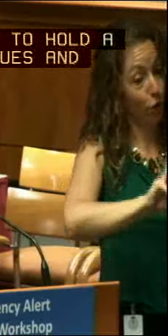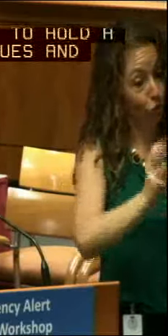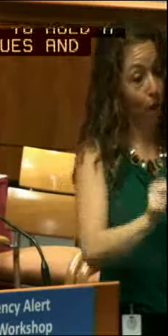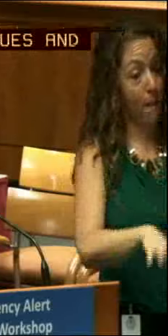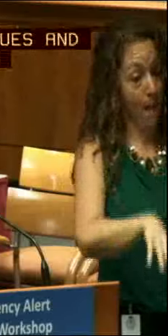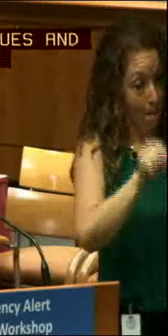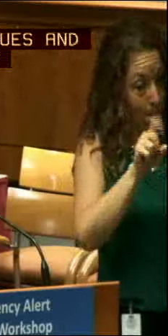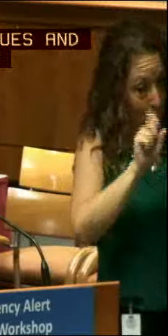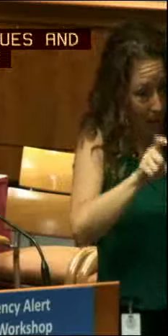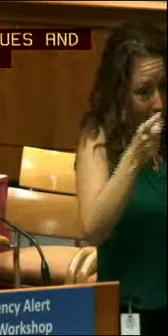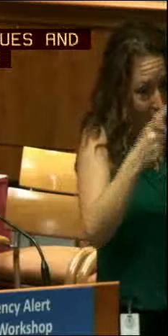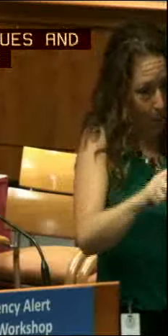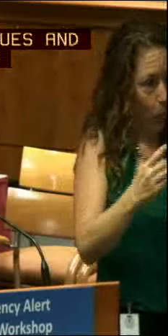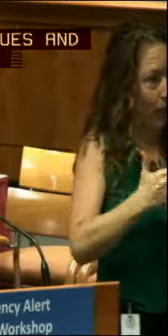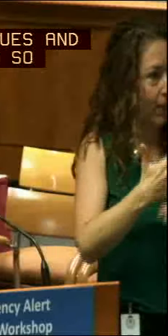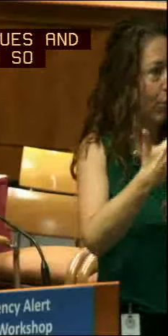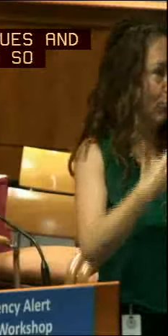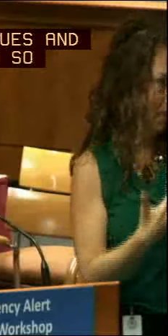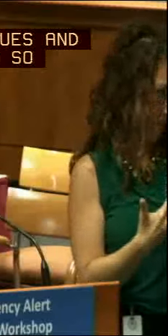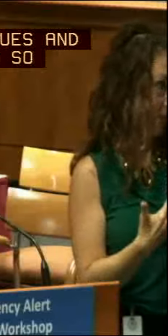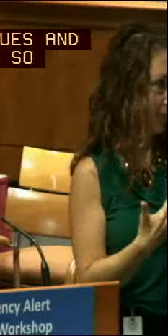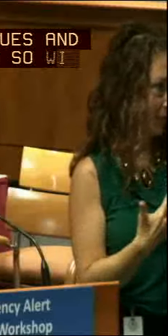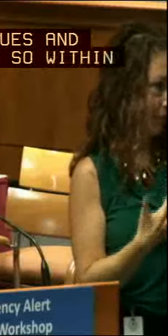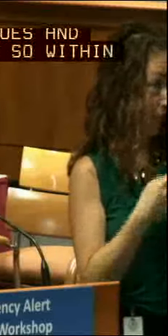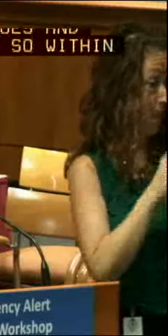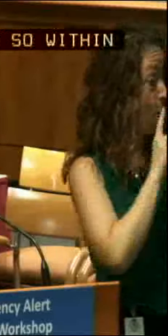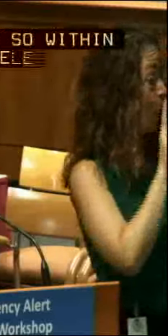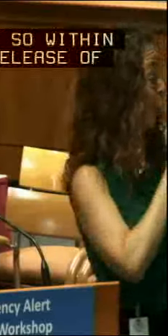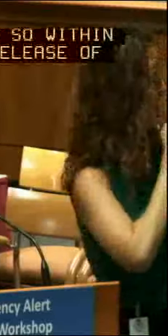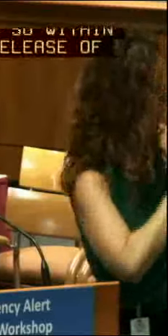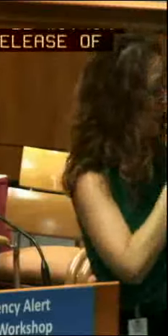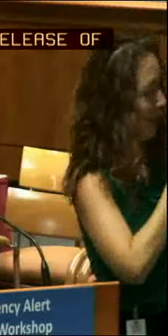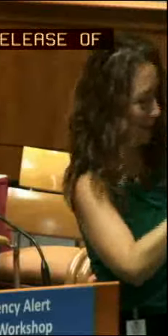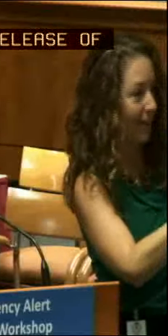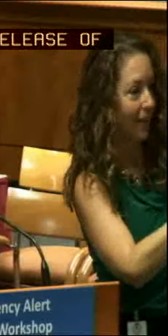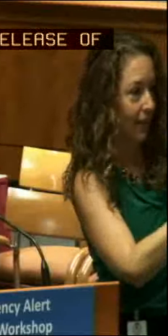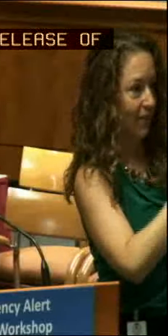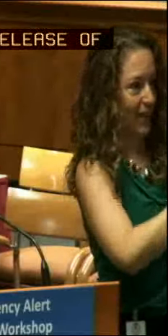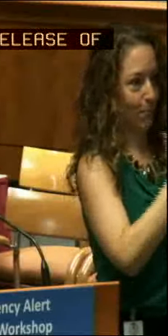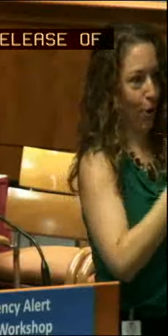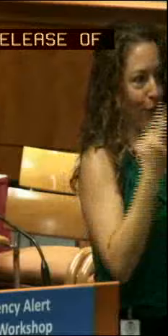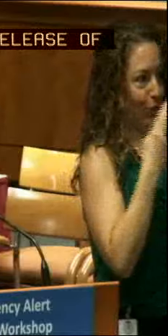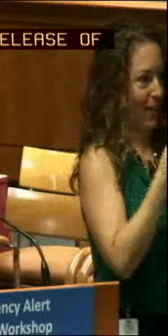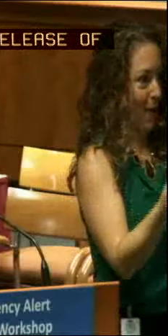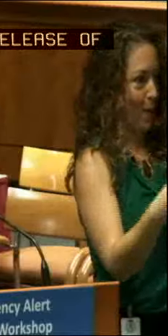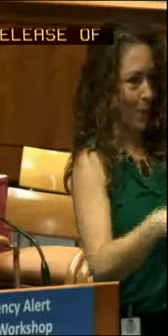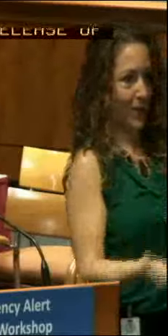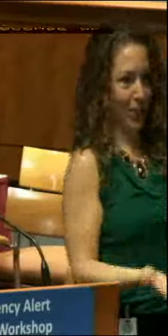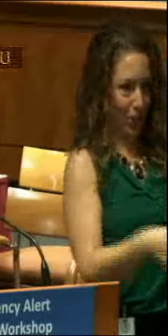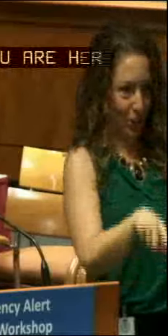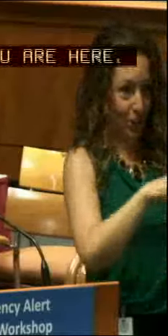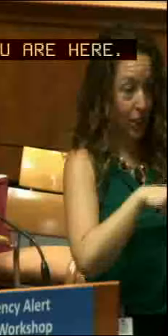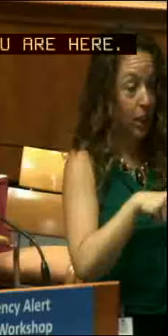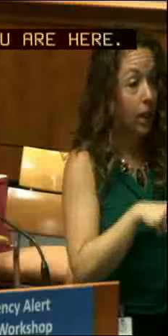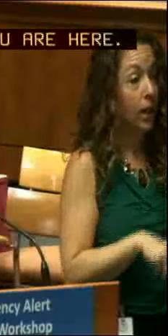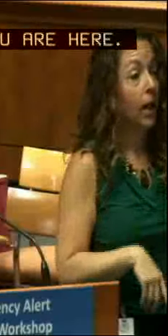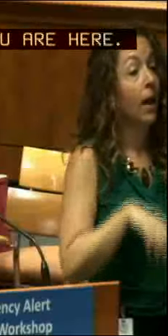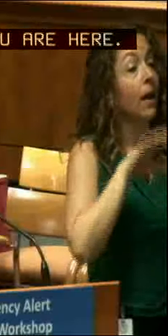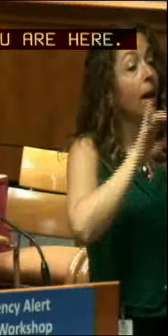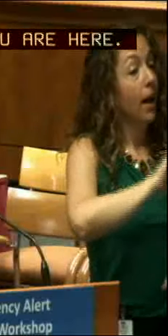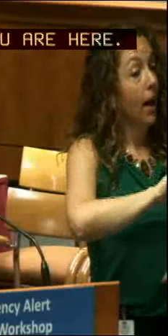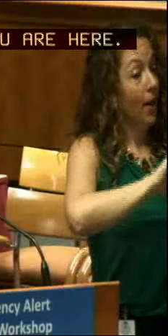that order. This is partly why you are here. We also broke the norm here because, like you, we know